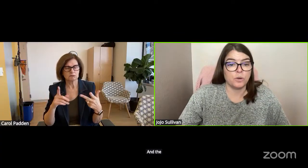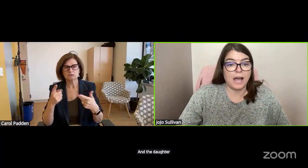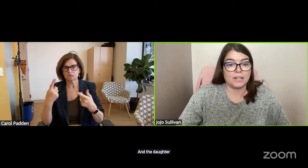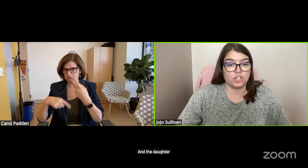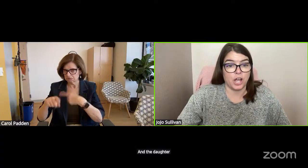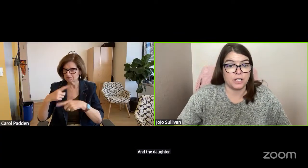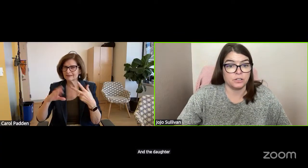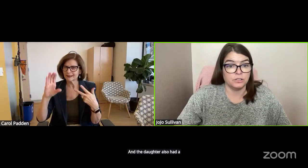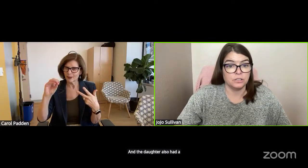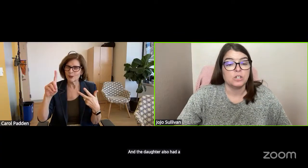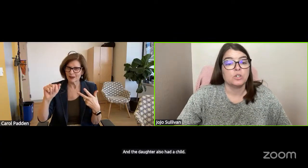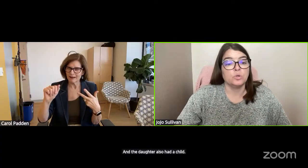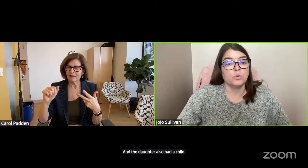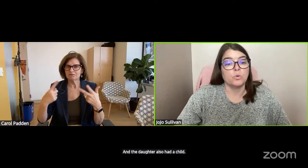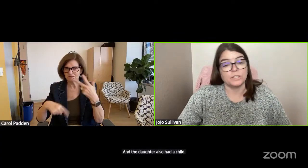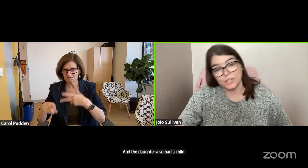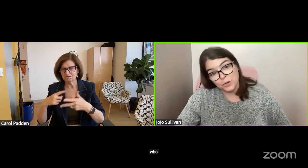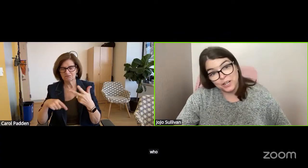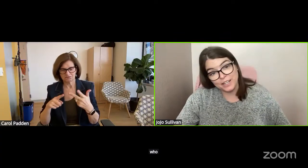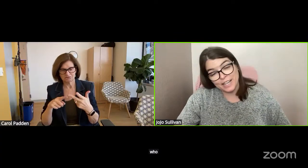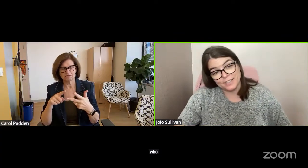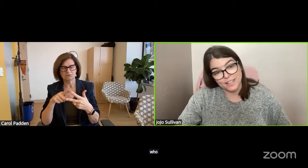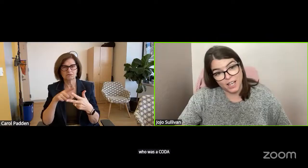had a child who was a coda and signed.